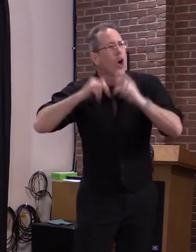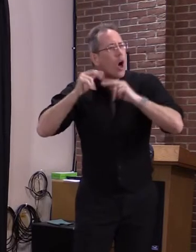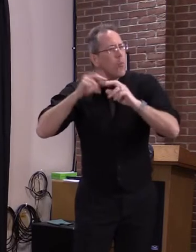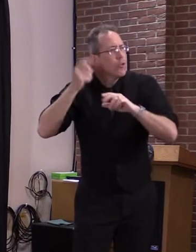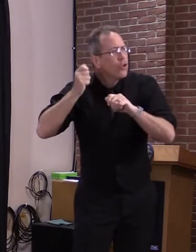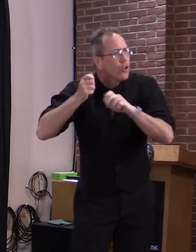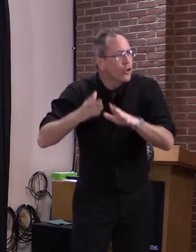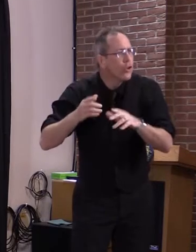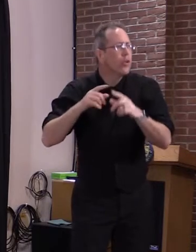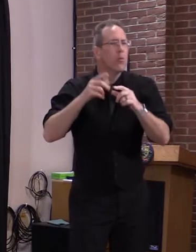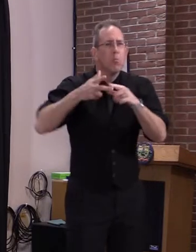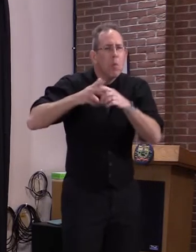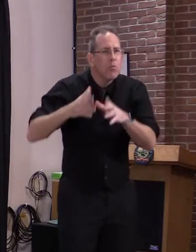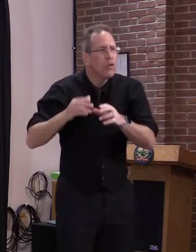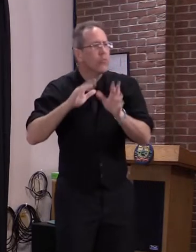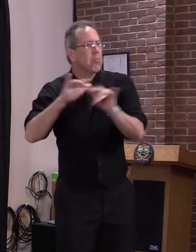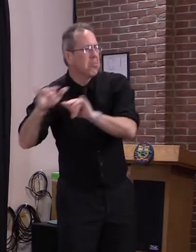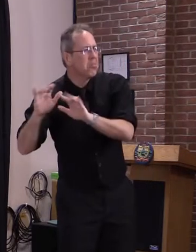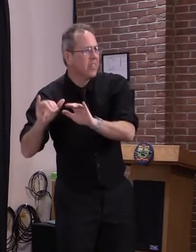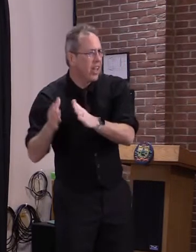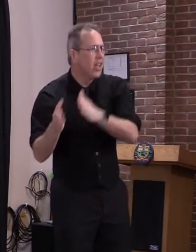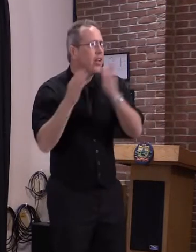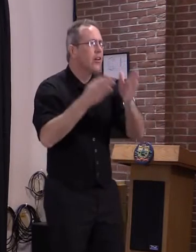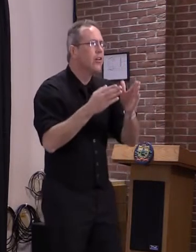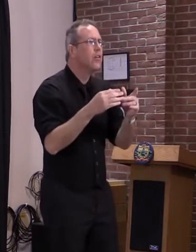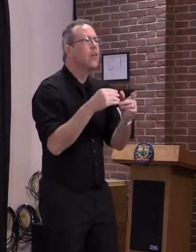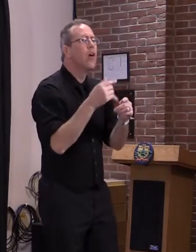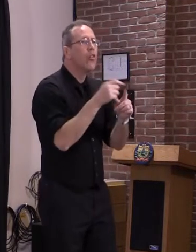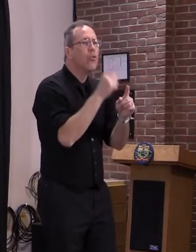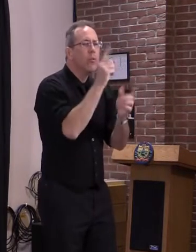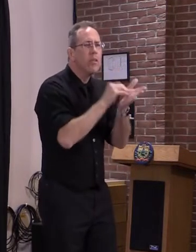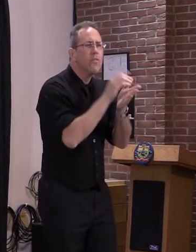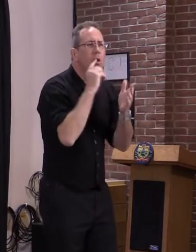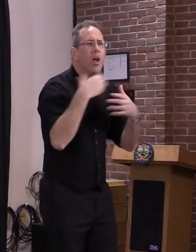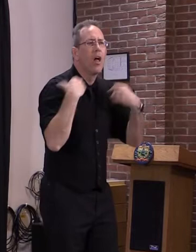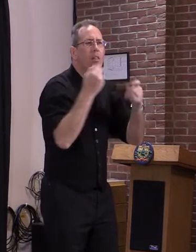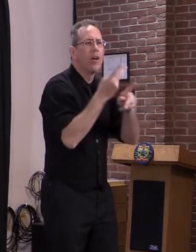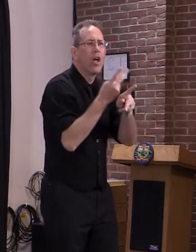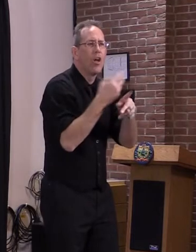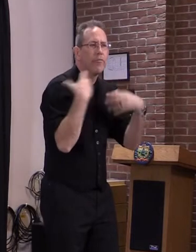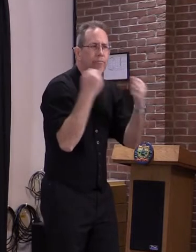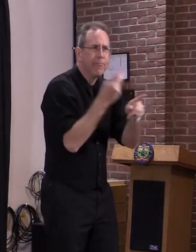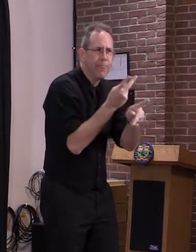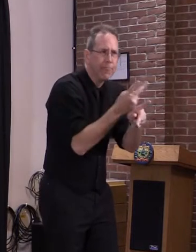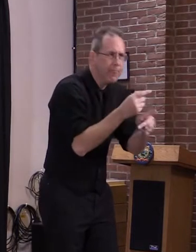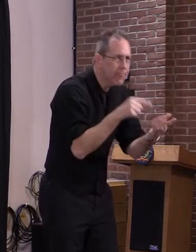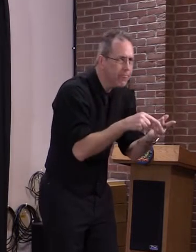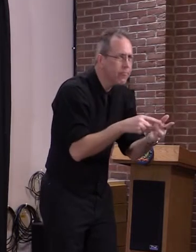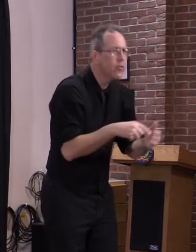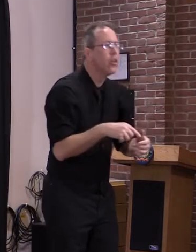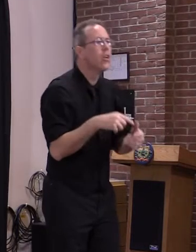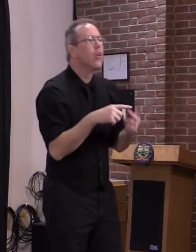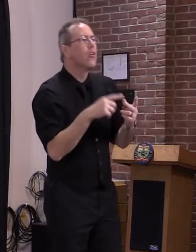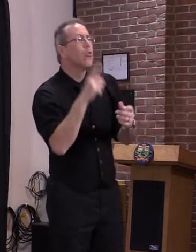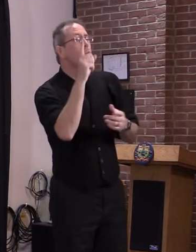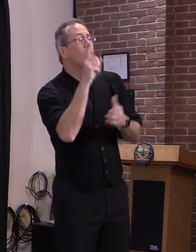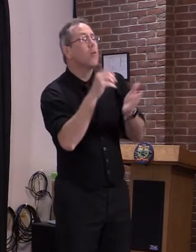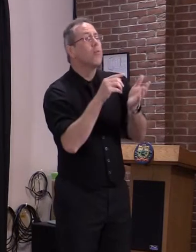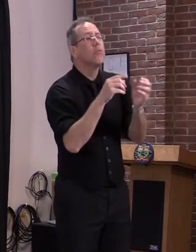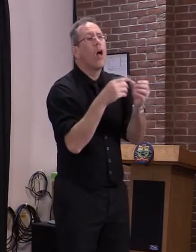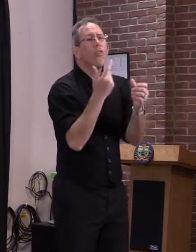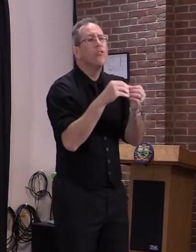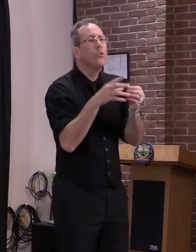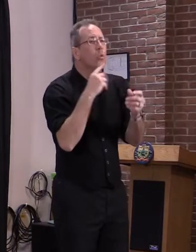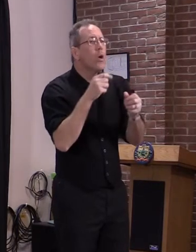summer training programs, an extended year of high school as a pre-apprenticeship apprenticeship experience, and training boot camps or other